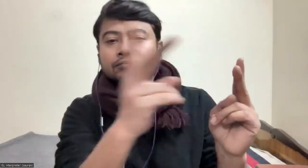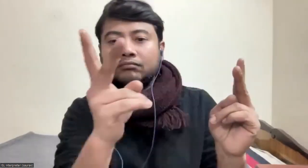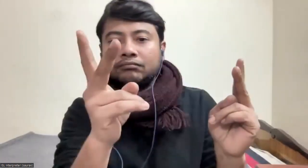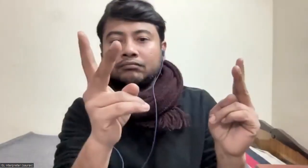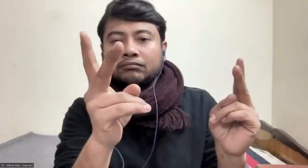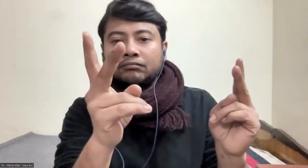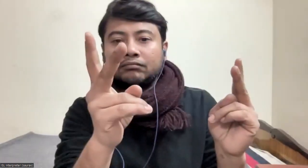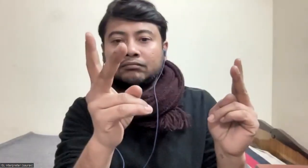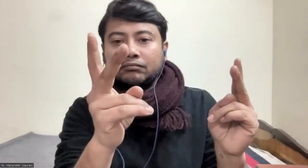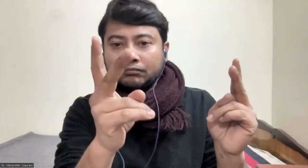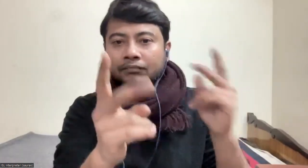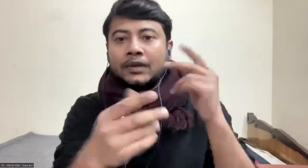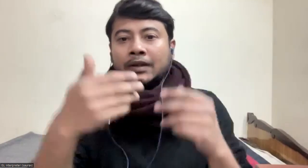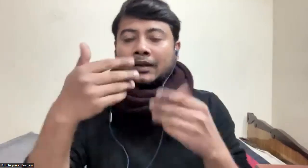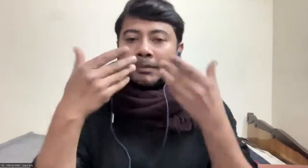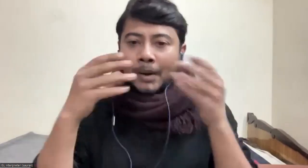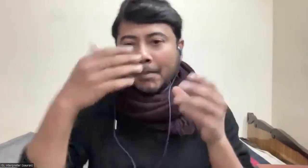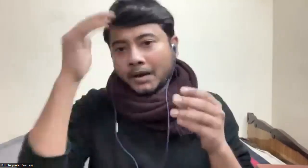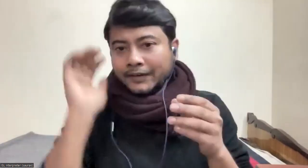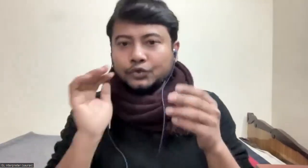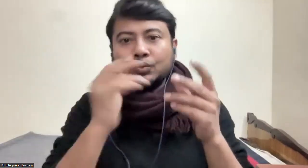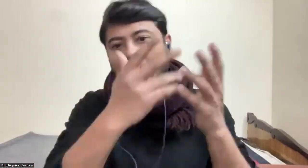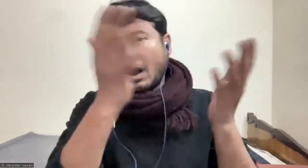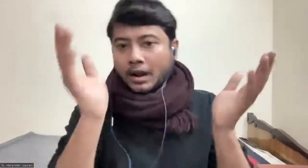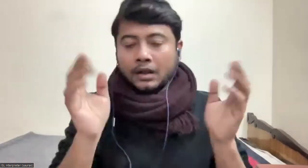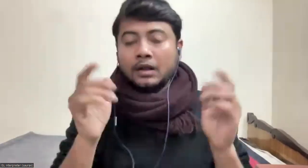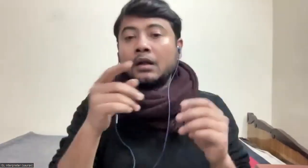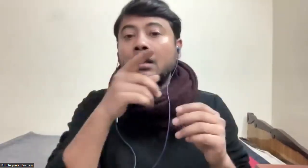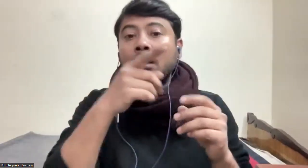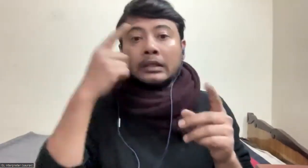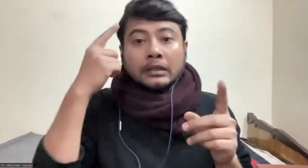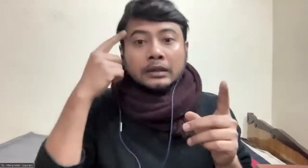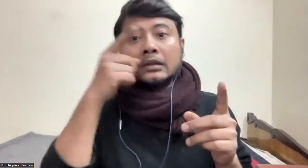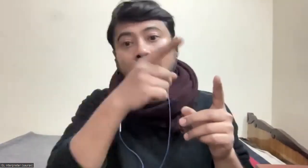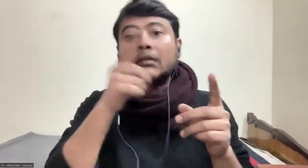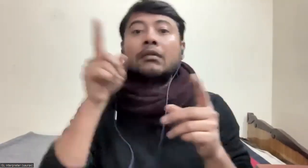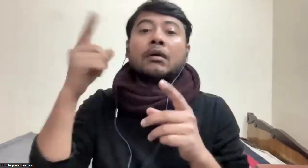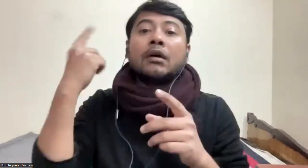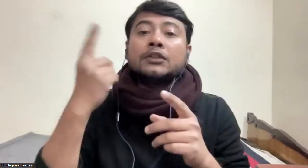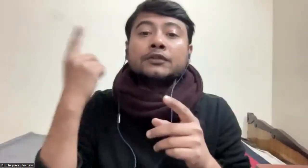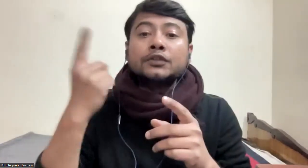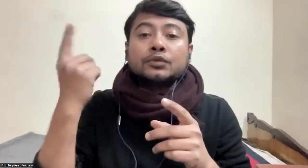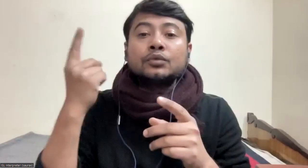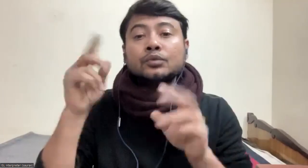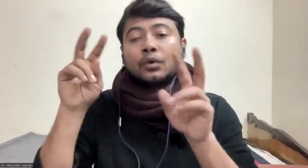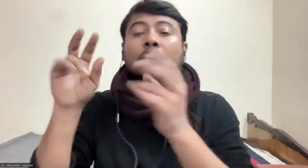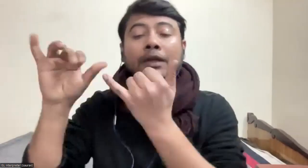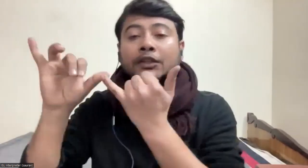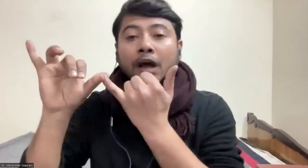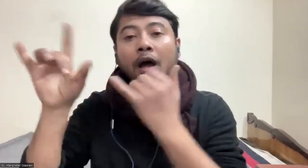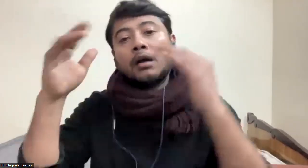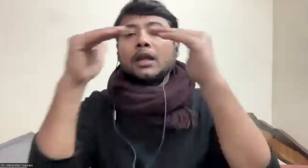or Krishna. So they are different level, they are at the lower level, and we cannot put them at the same level as